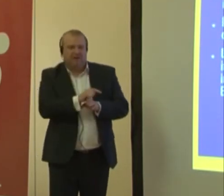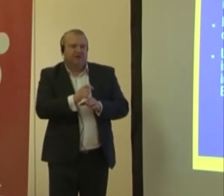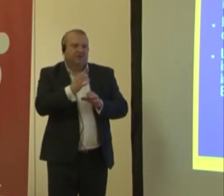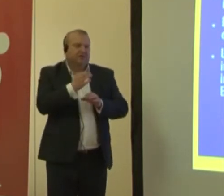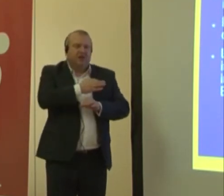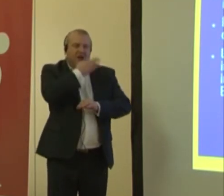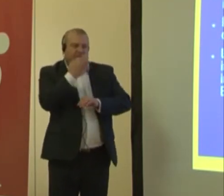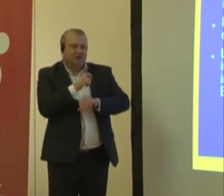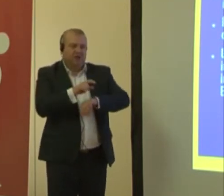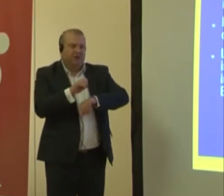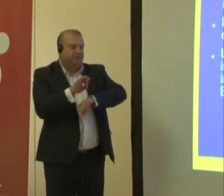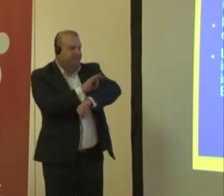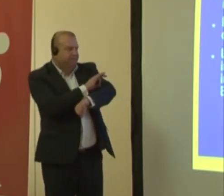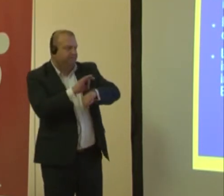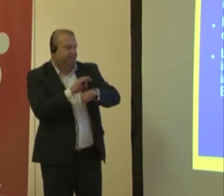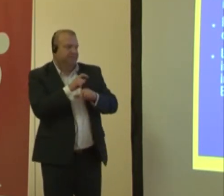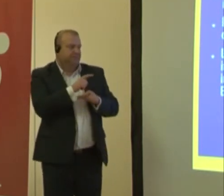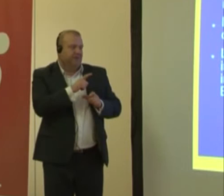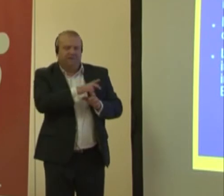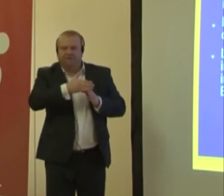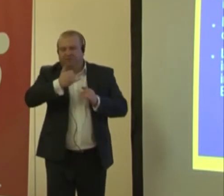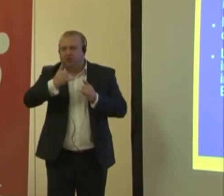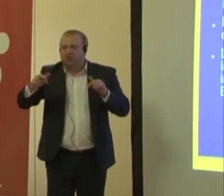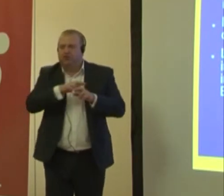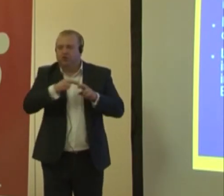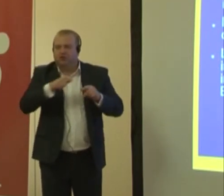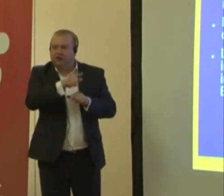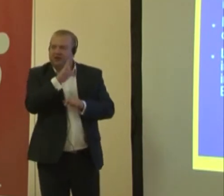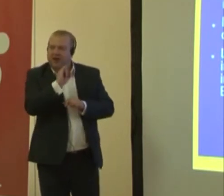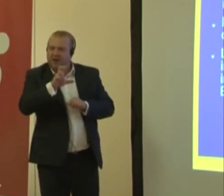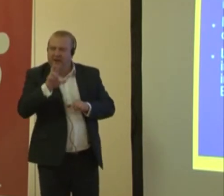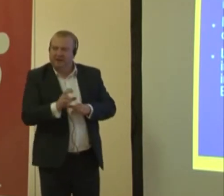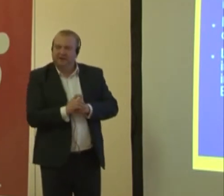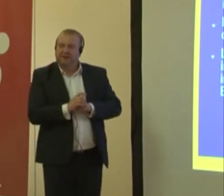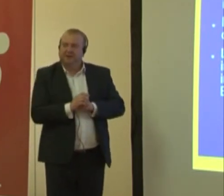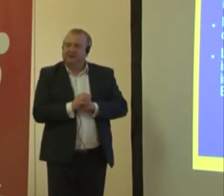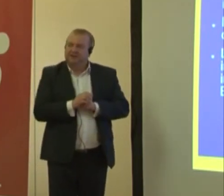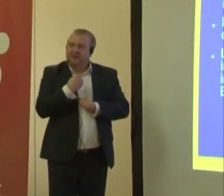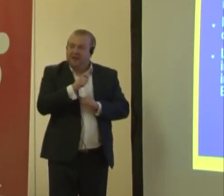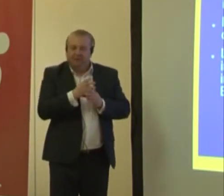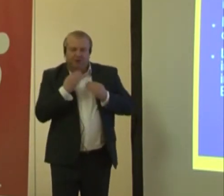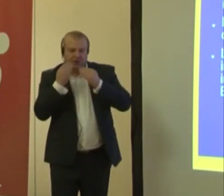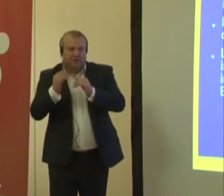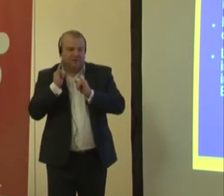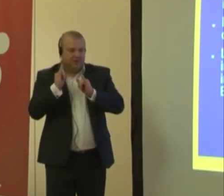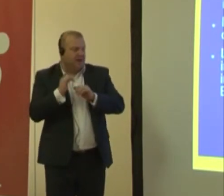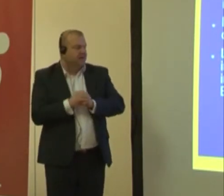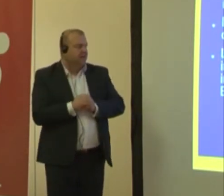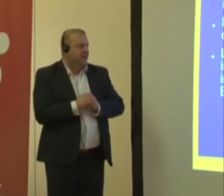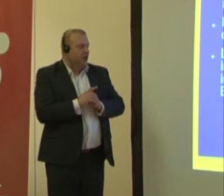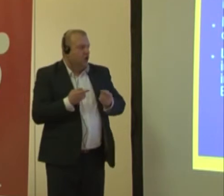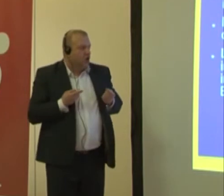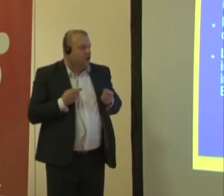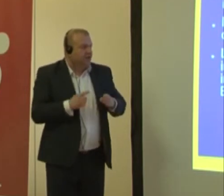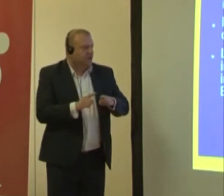So we collect data, we disseminate information, we organize big conferences and hearings. I will come back to that one in a minute.